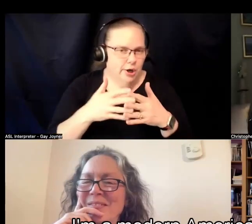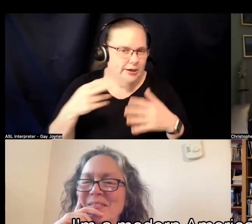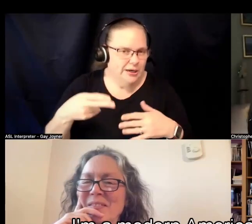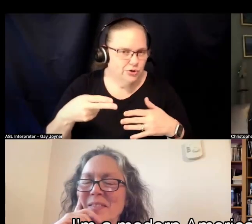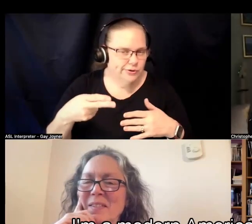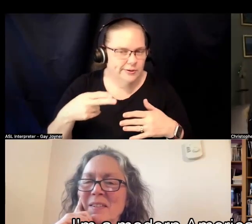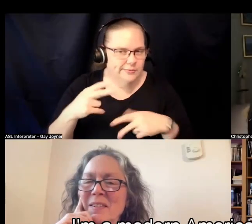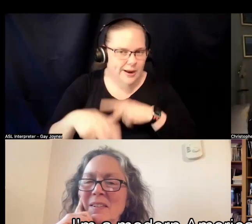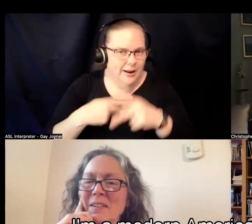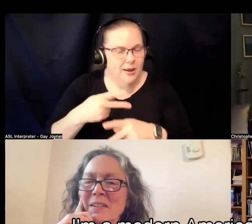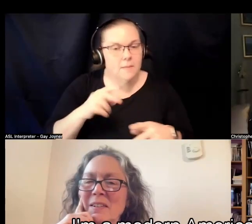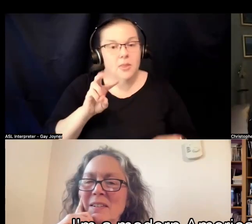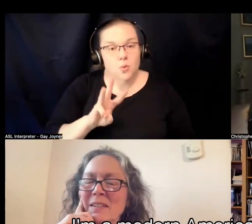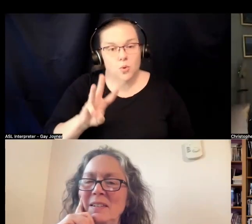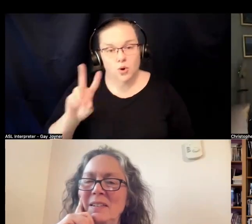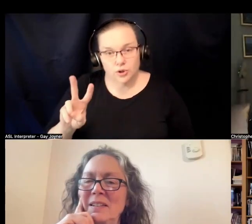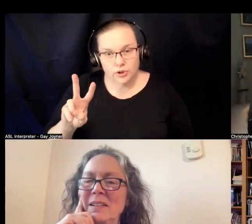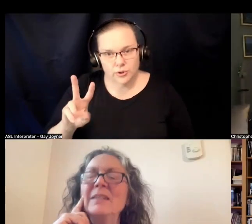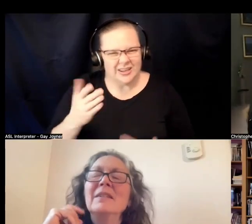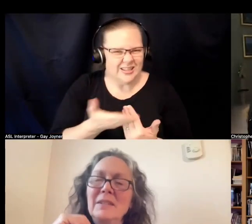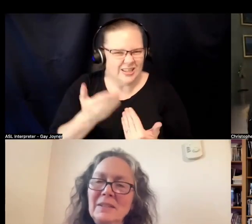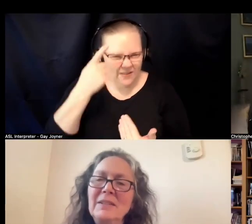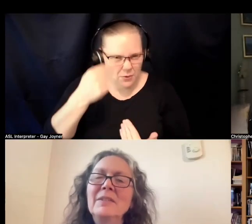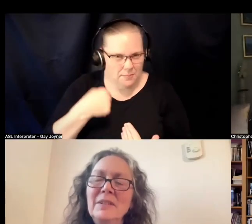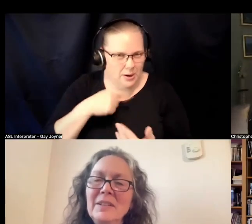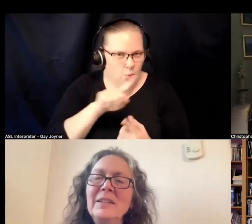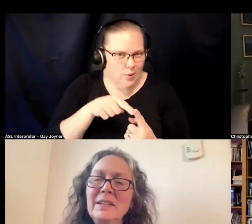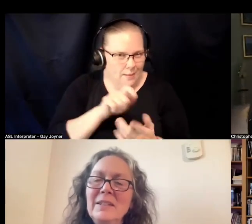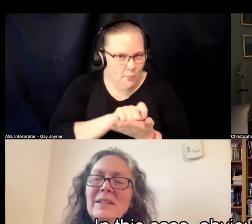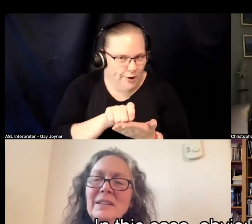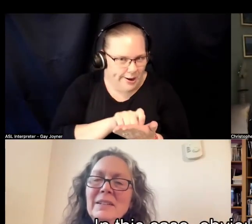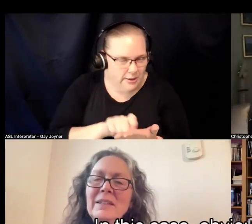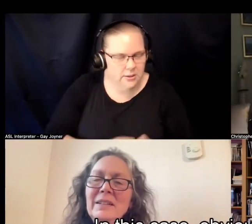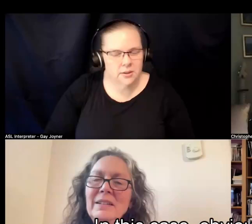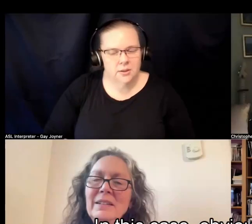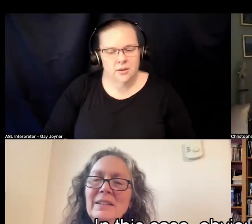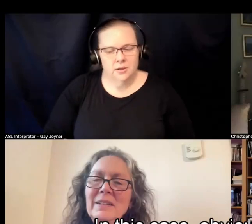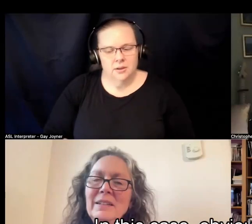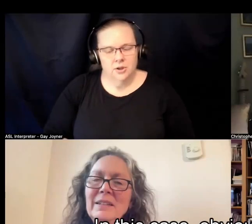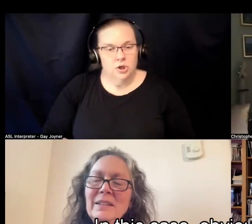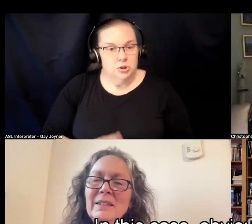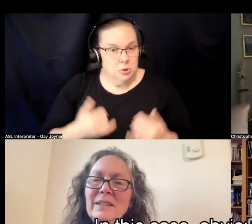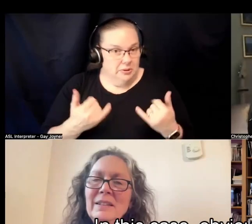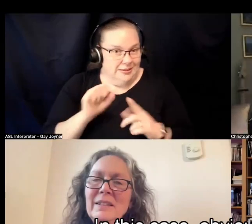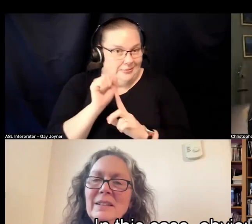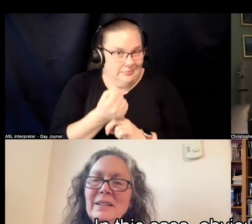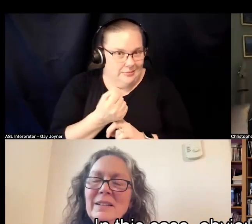the World War II stuff I think comes easier for me when I'm writing. And so in this case,